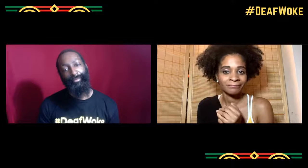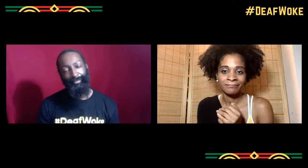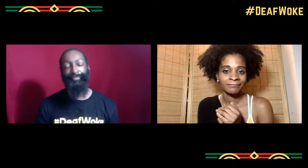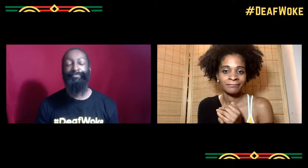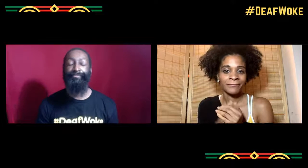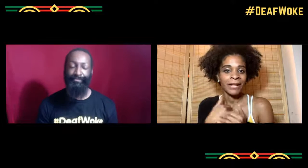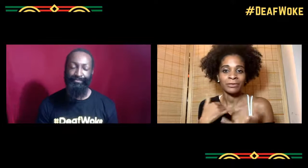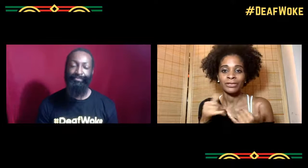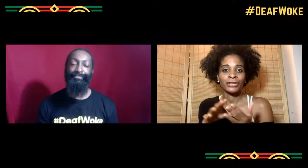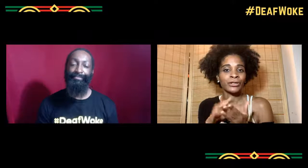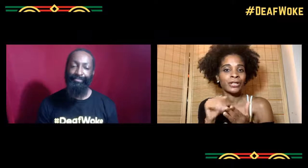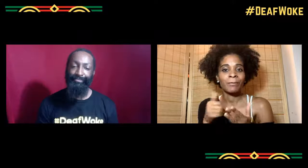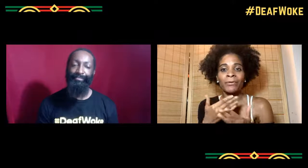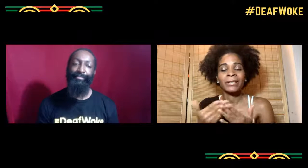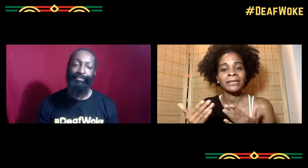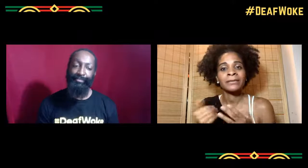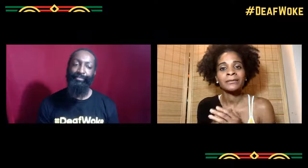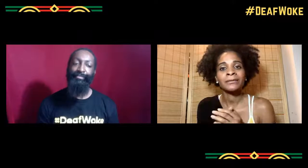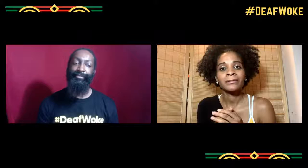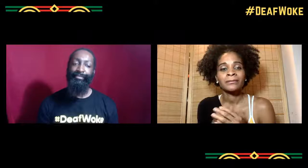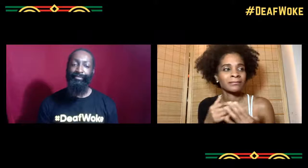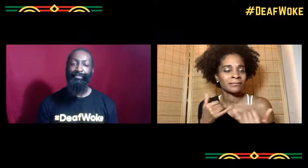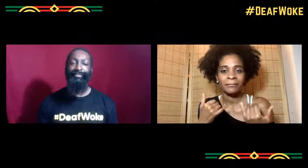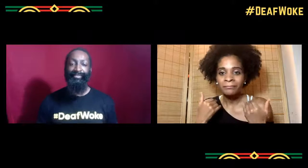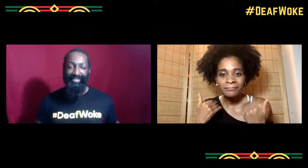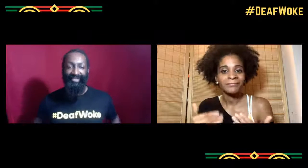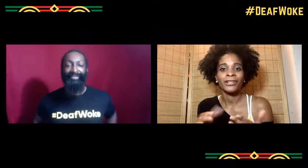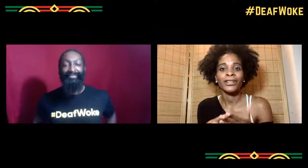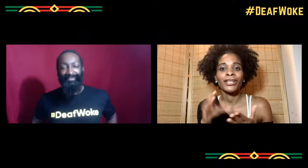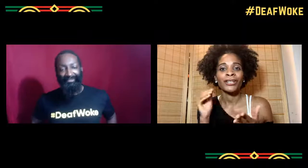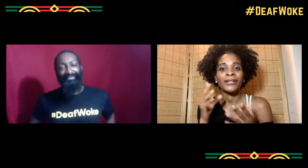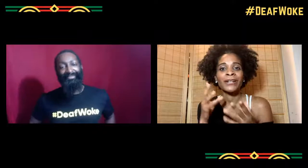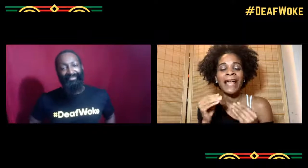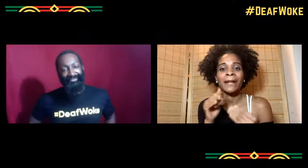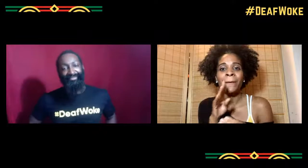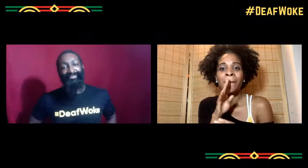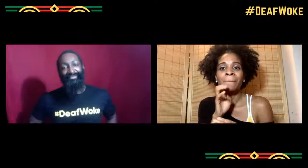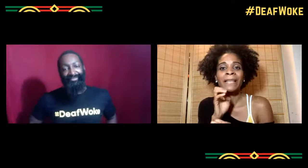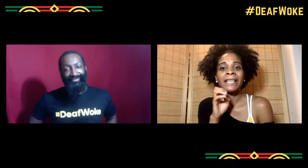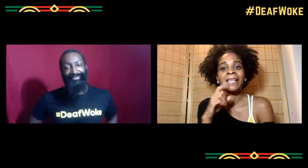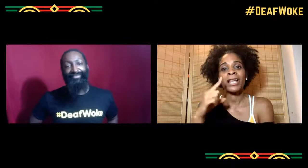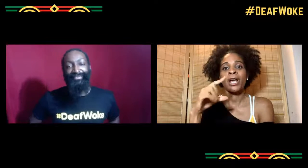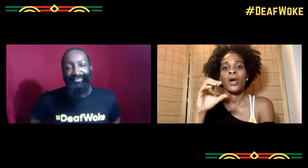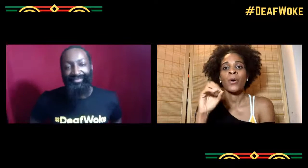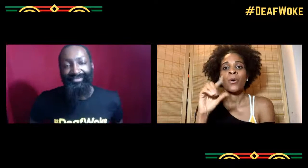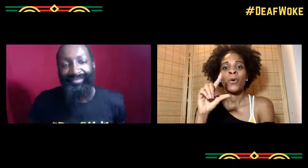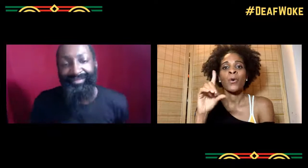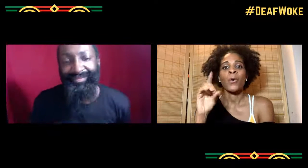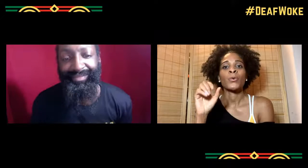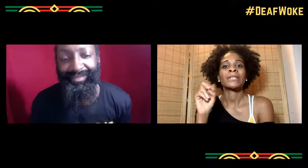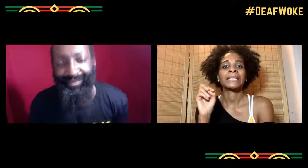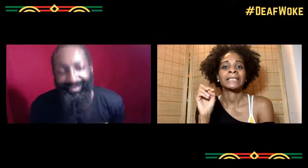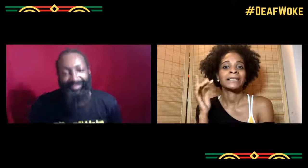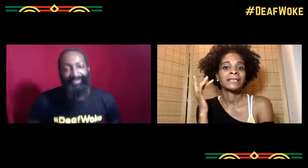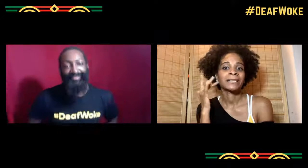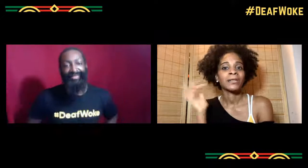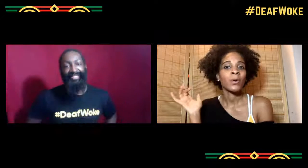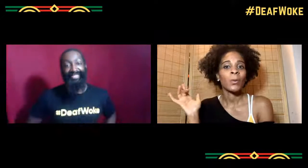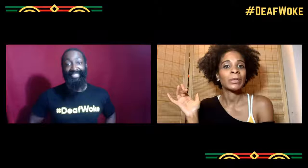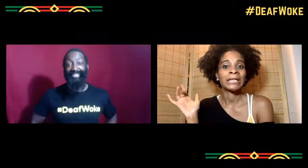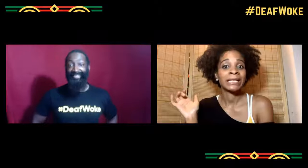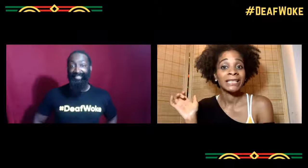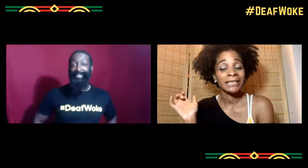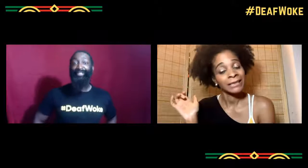just start learning about things. Don't wait, just go for it. Learn